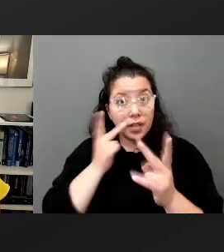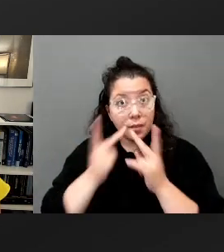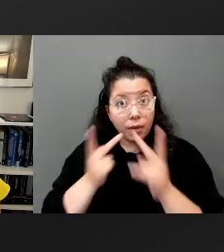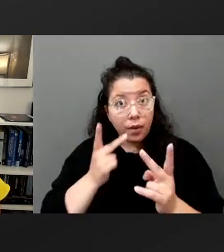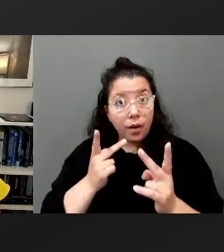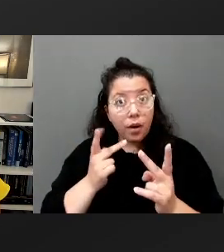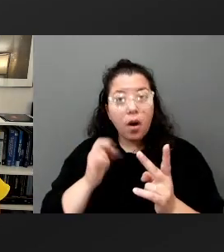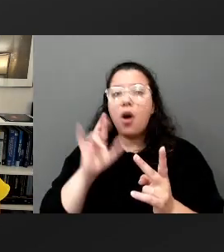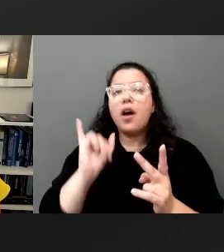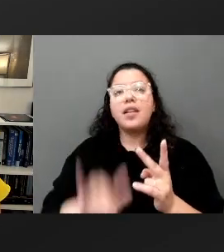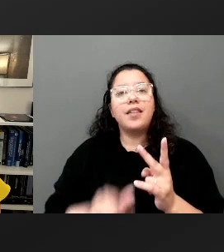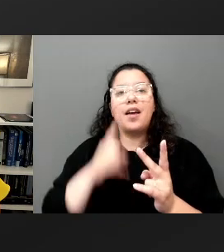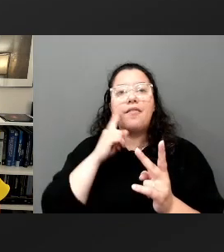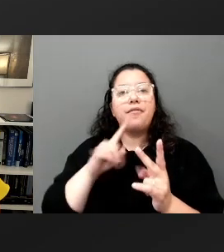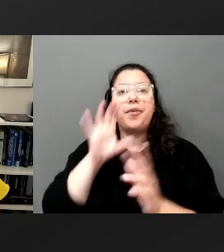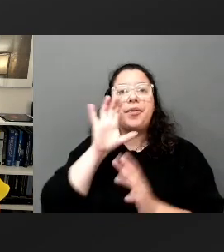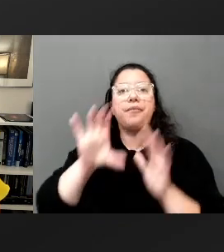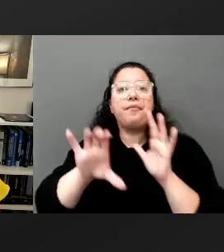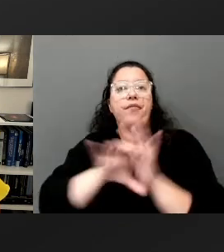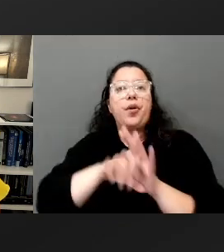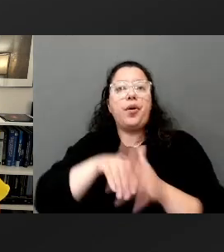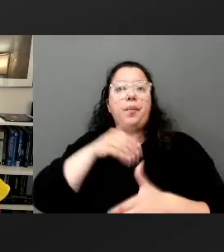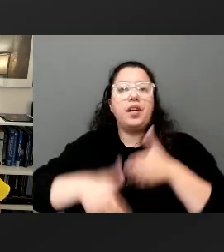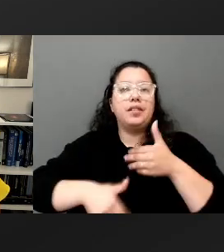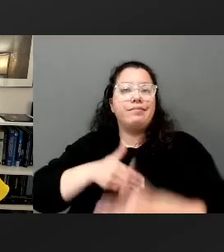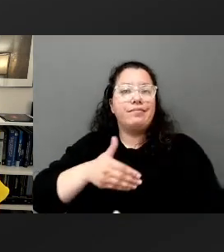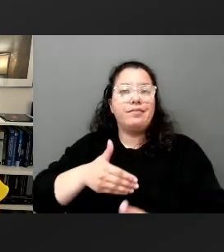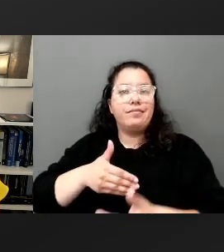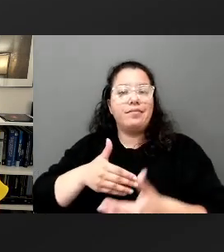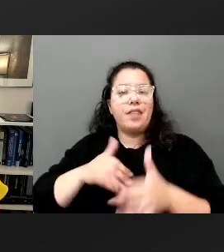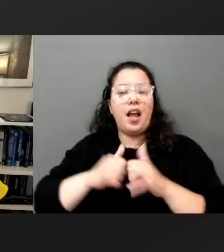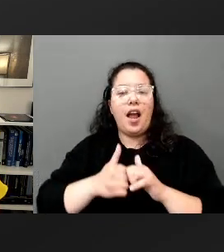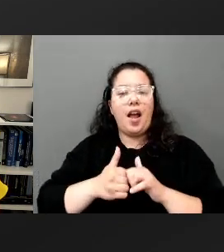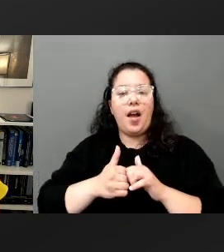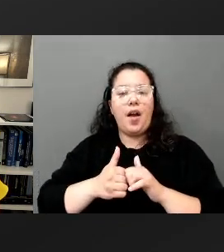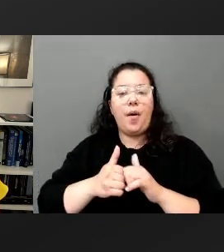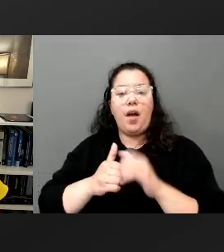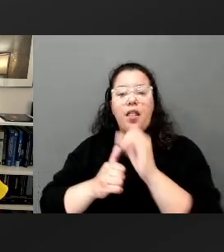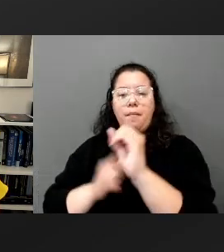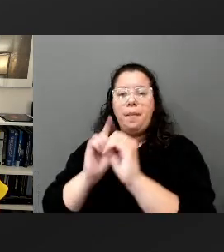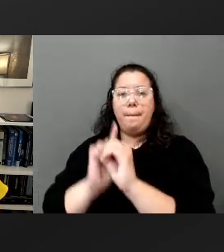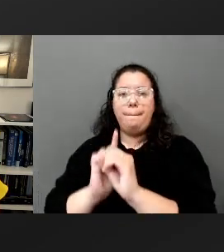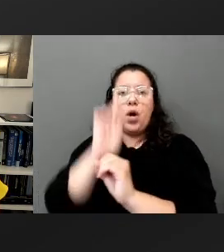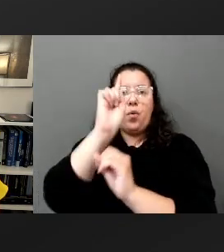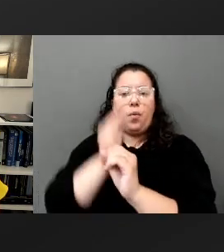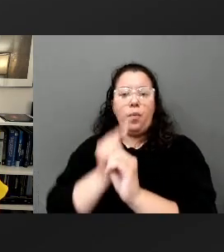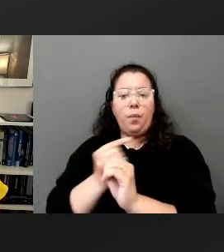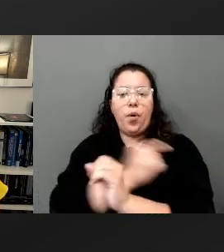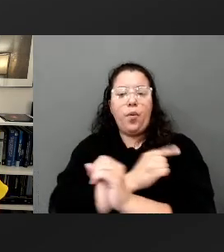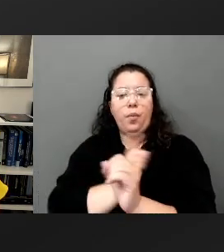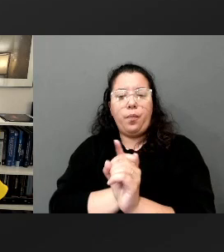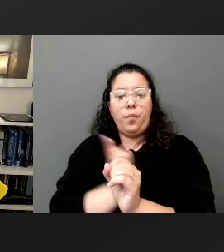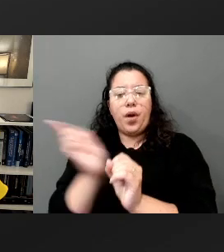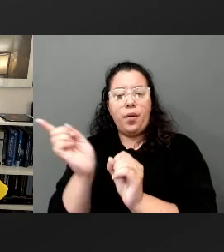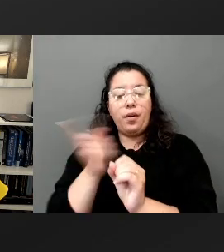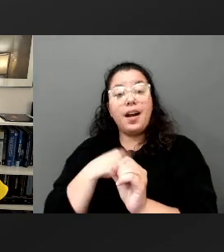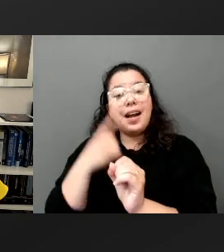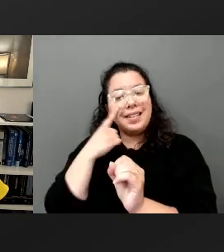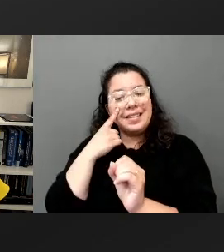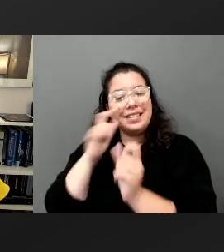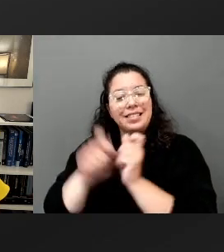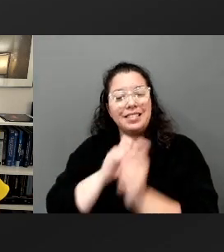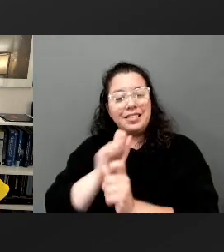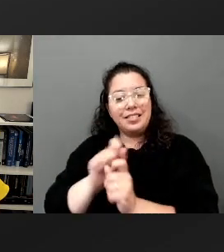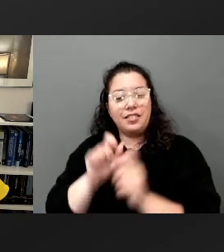photo? So who would like to address that question? So these are the spikes in the particular image. I think the person is referring